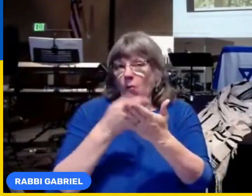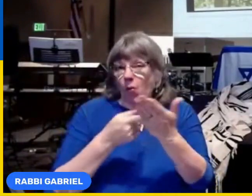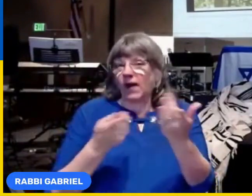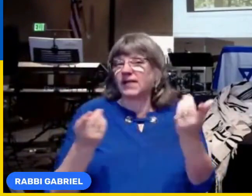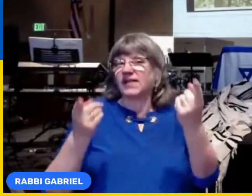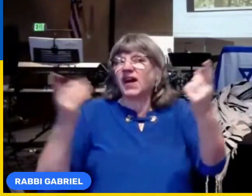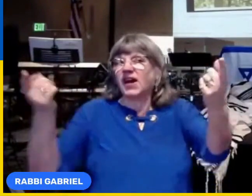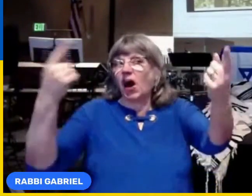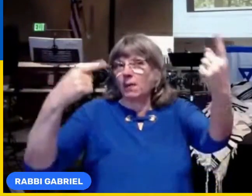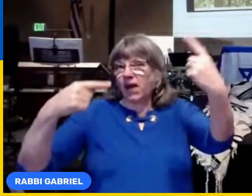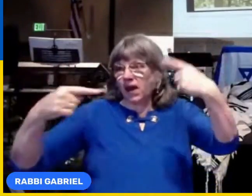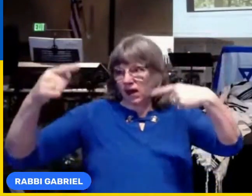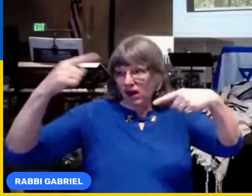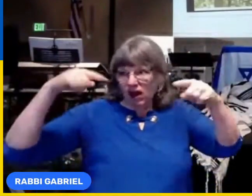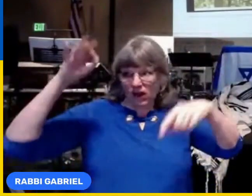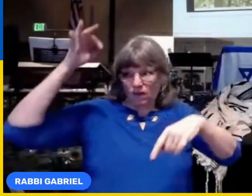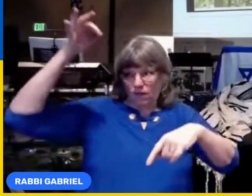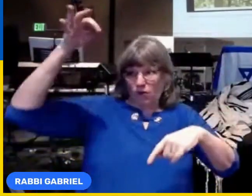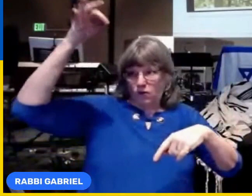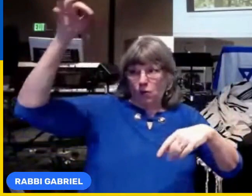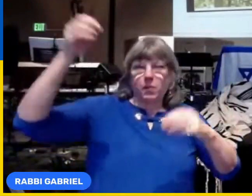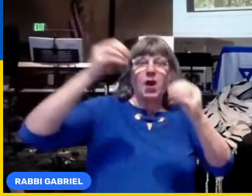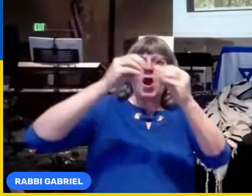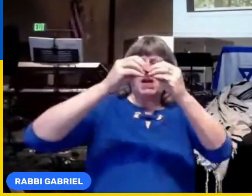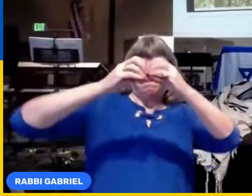first century Israel.